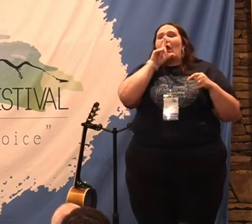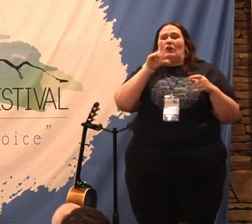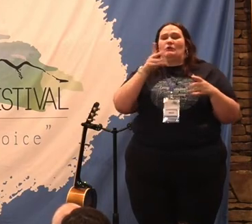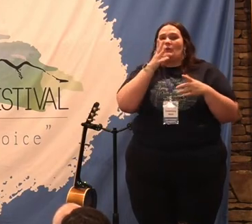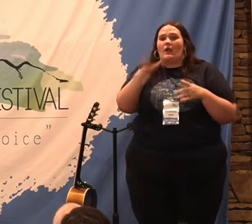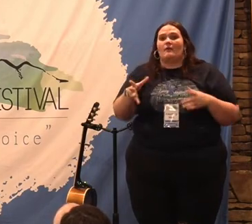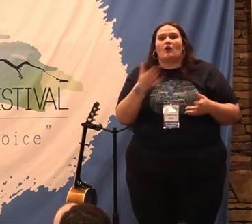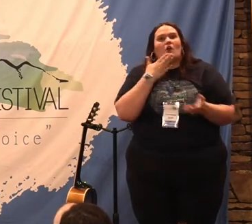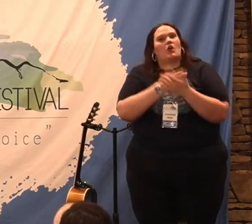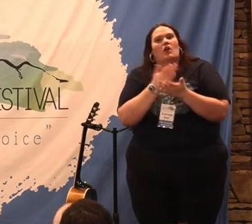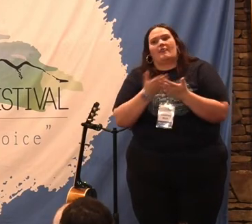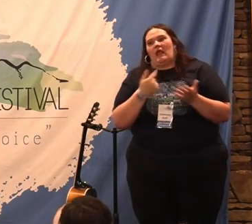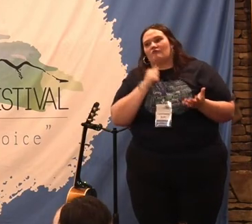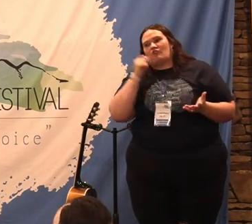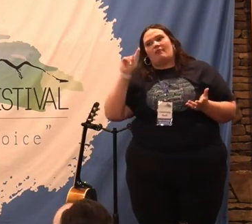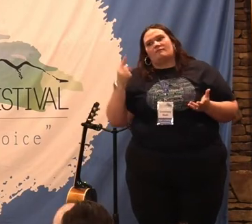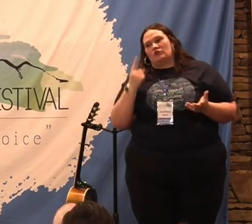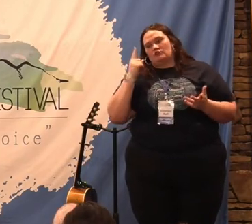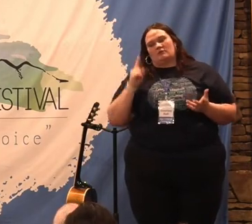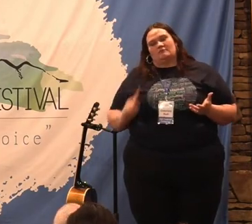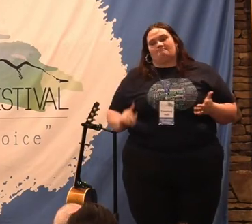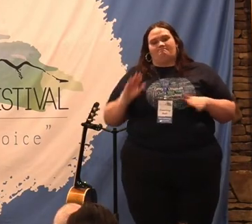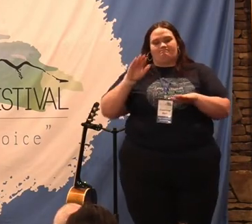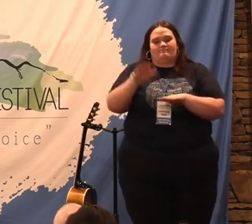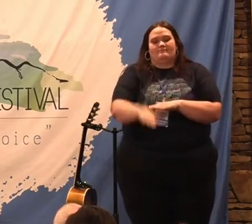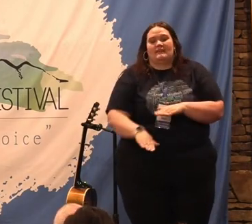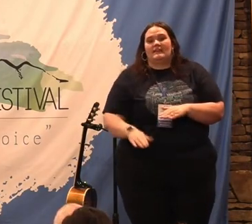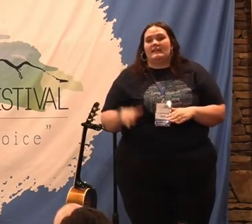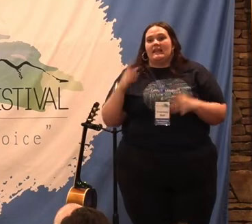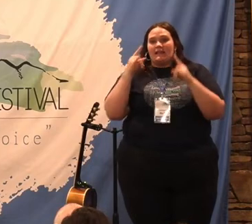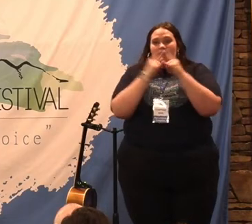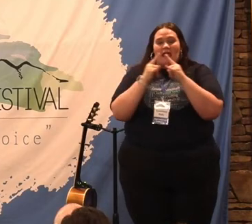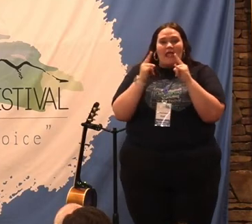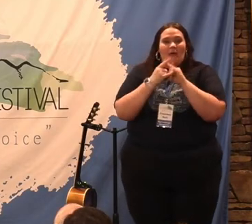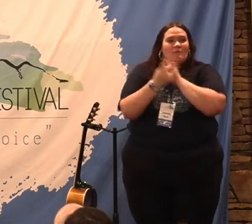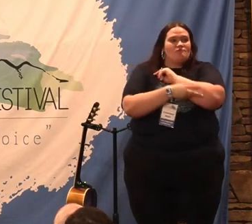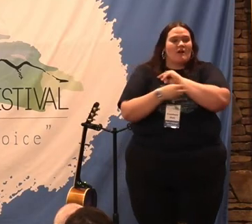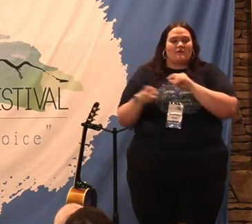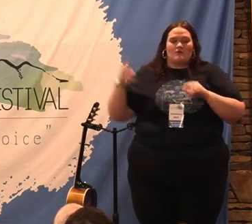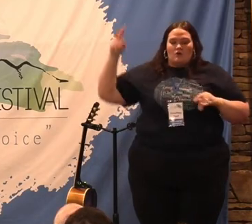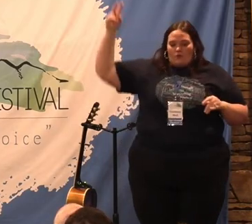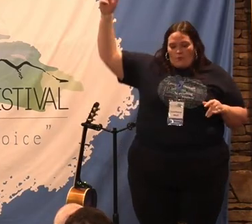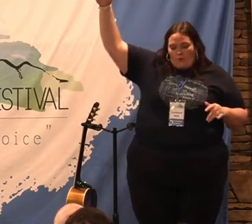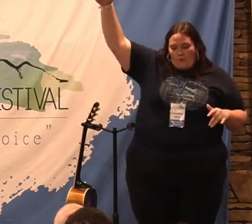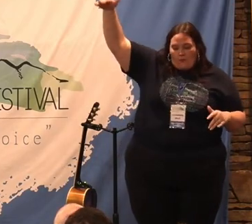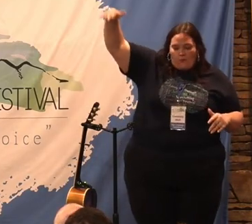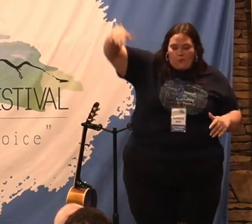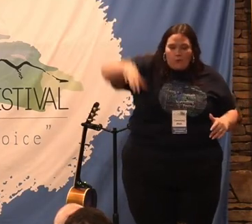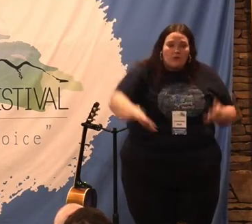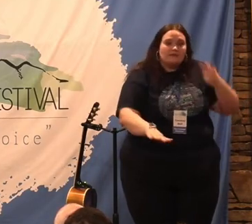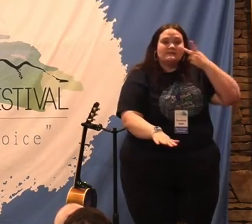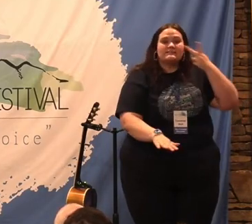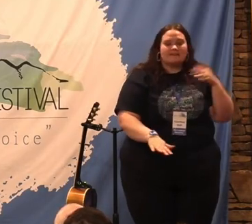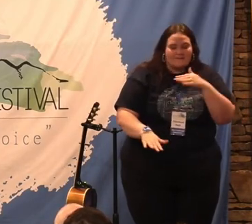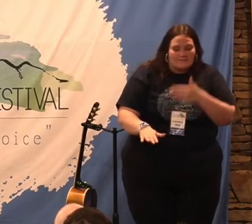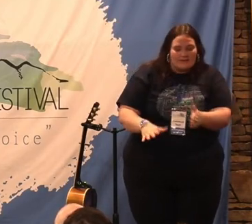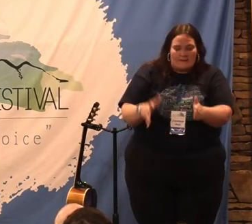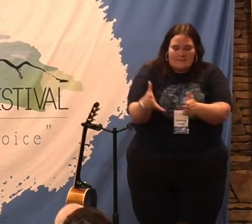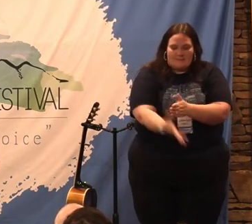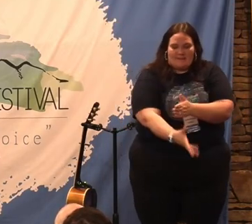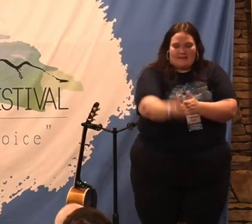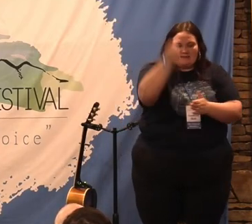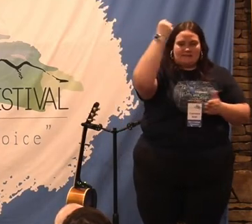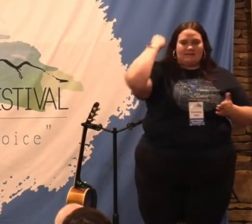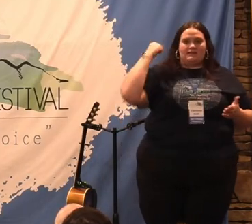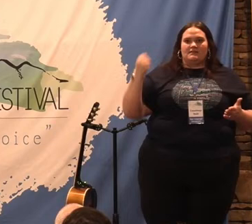First thing to set foot in that clearing. Camp robber swoops down, seizes the fish, starts to fly off with it.